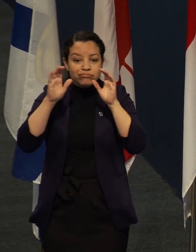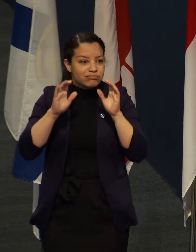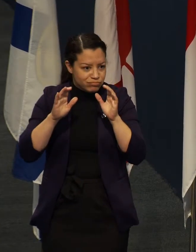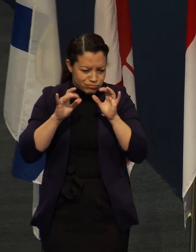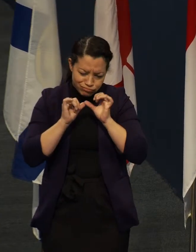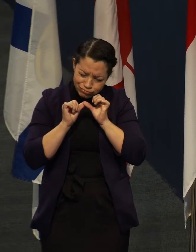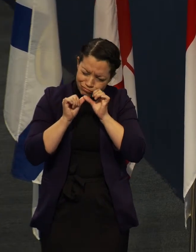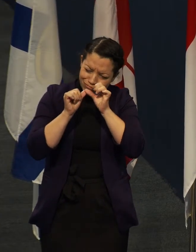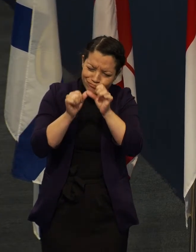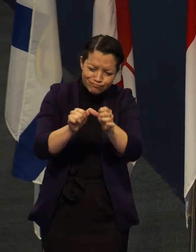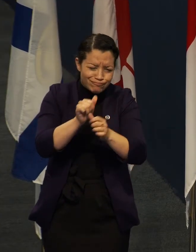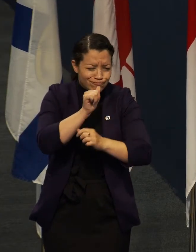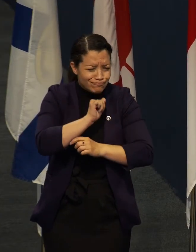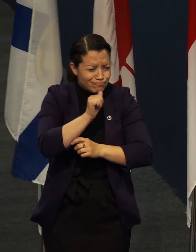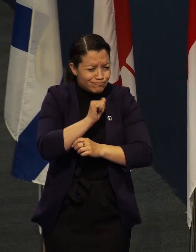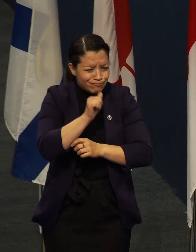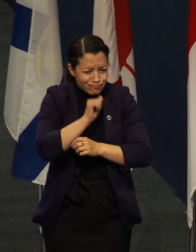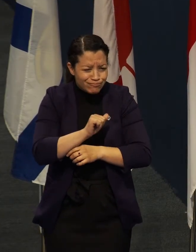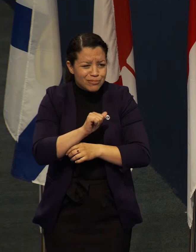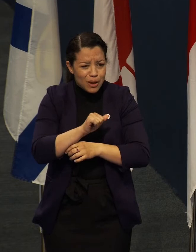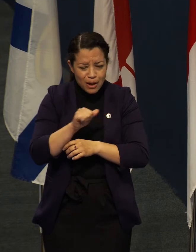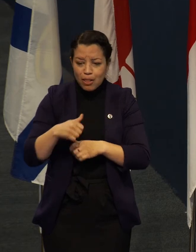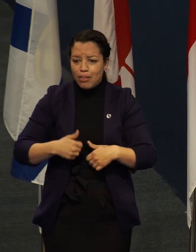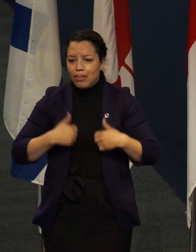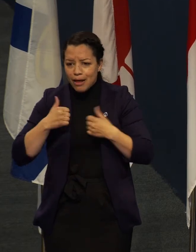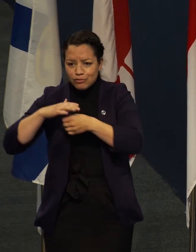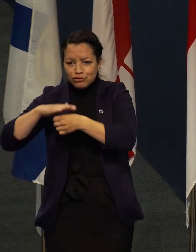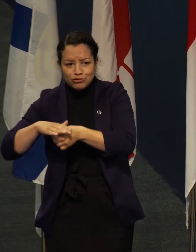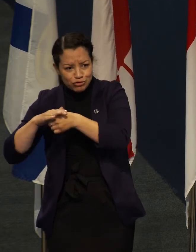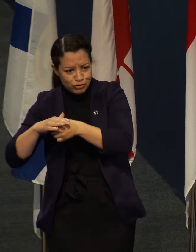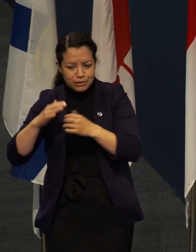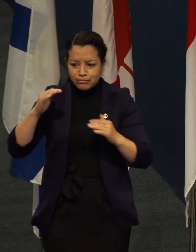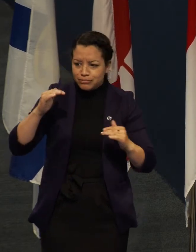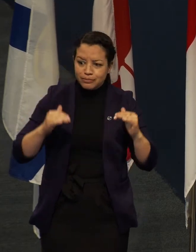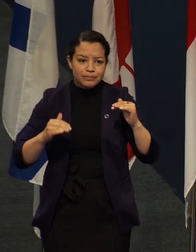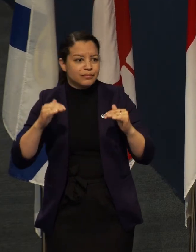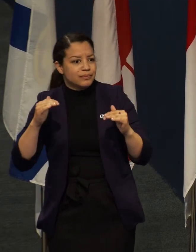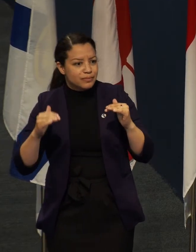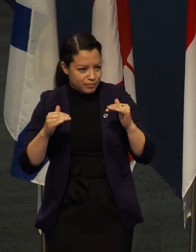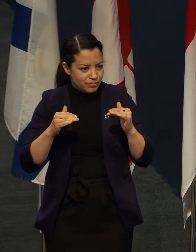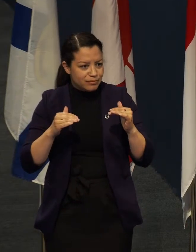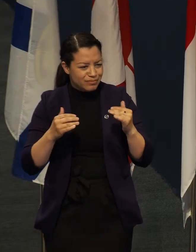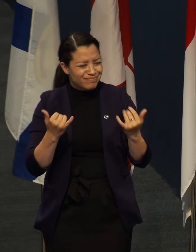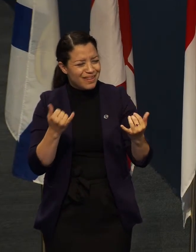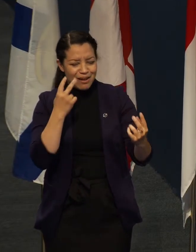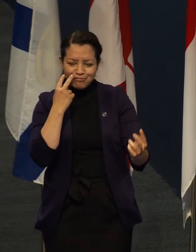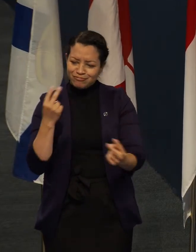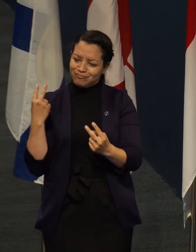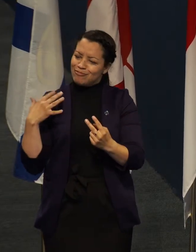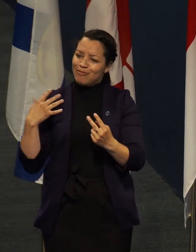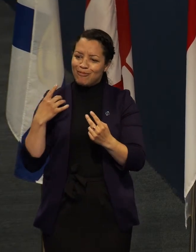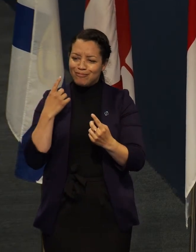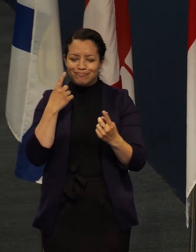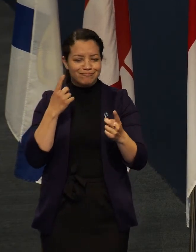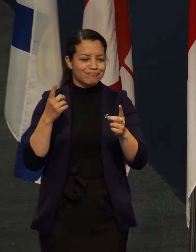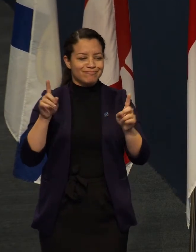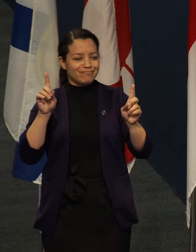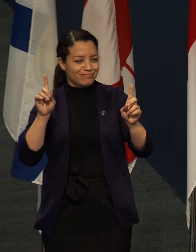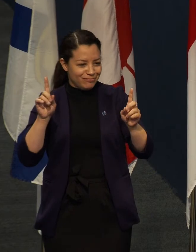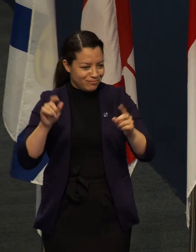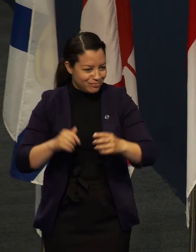while handling a mountain full of additional stresses. Today, you can look back and proudly say, I did it.